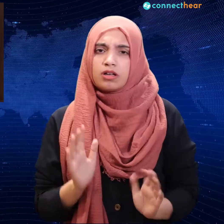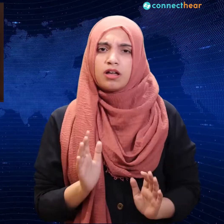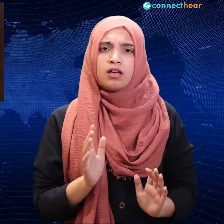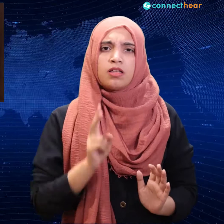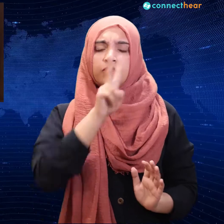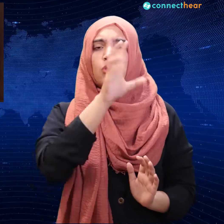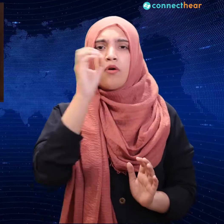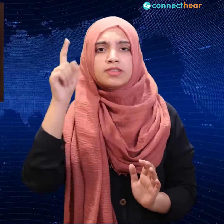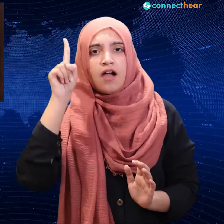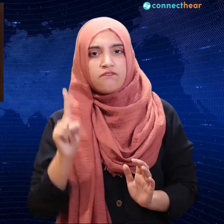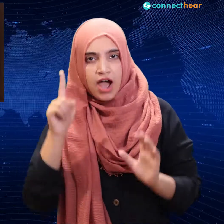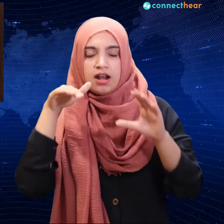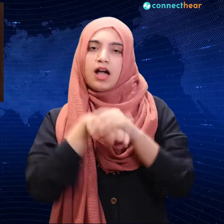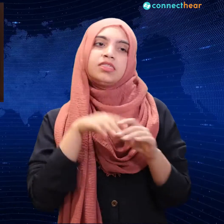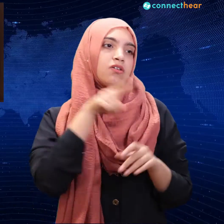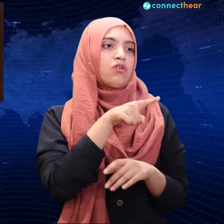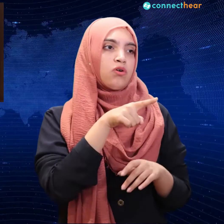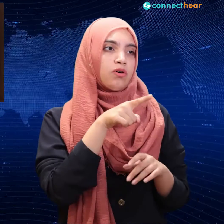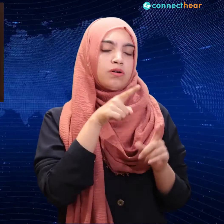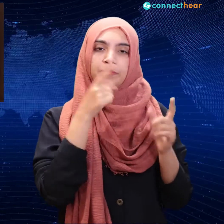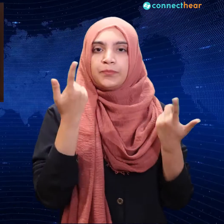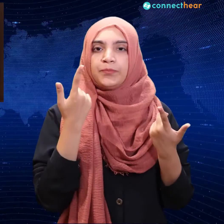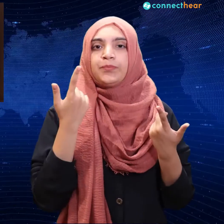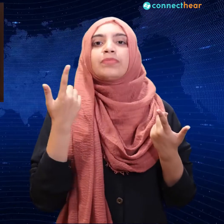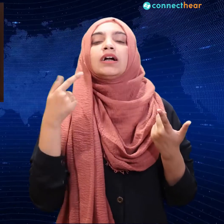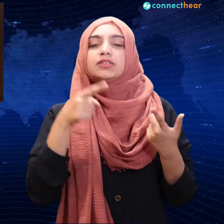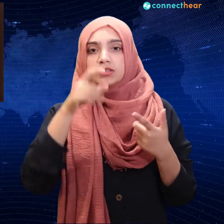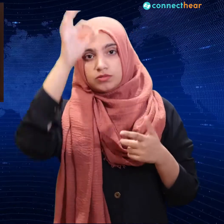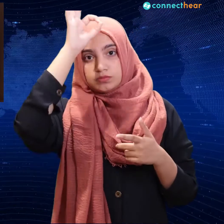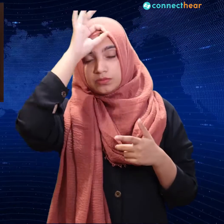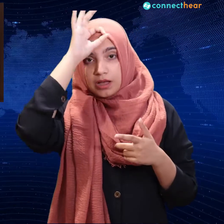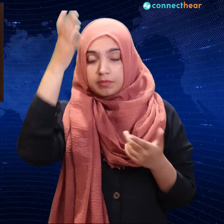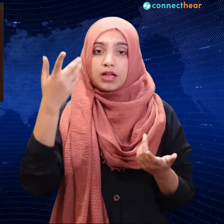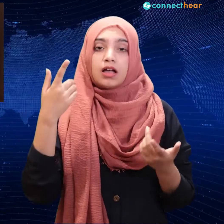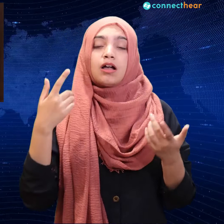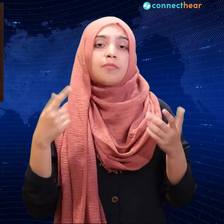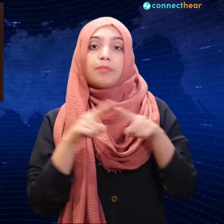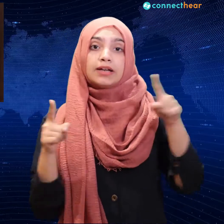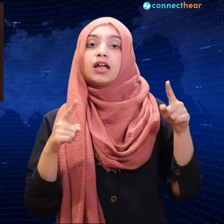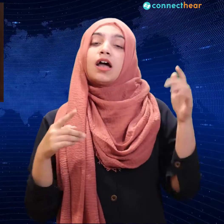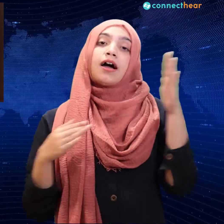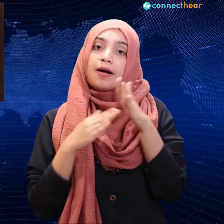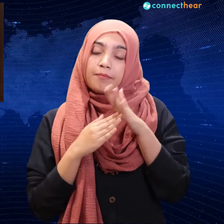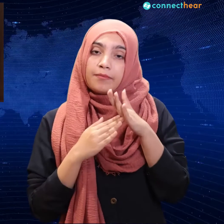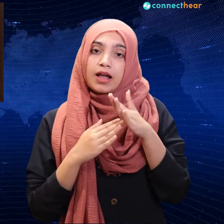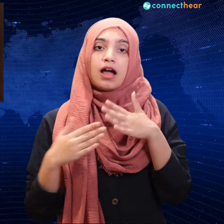2001, George Bush asked Pakistan to help. And he famously said, we will not abandon Pakistan